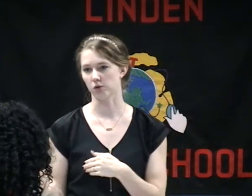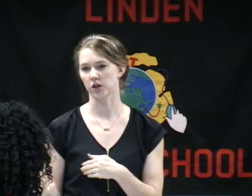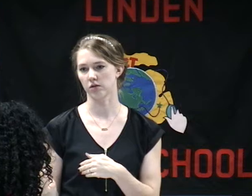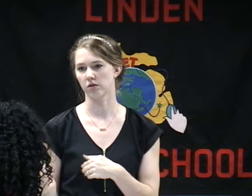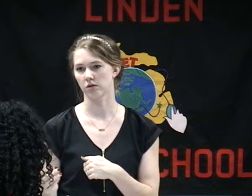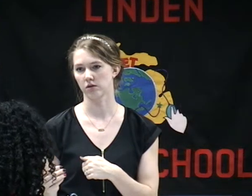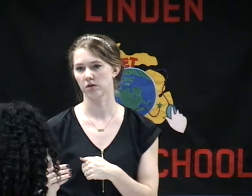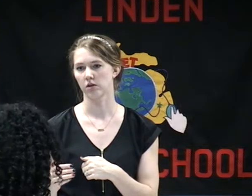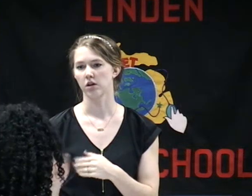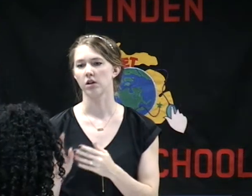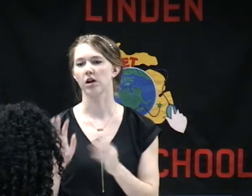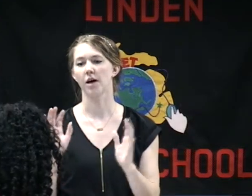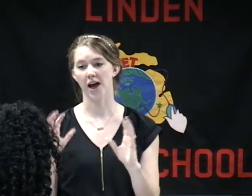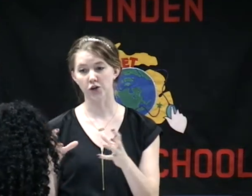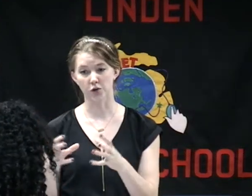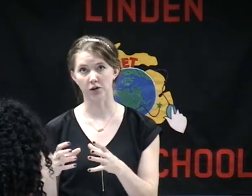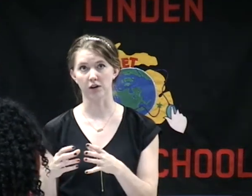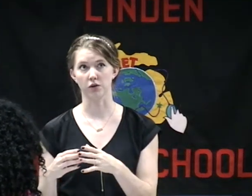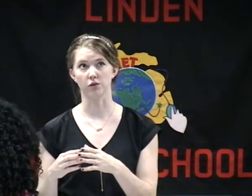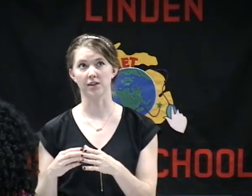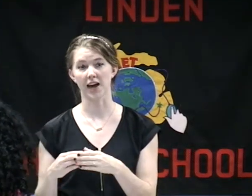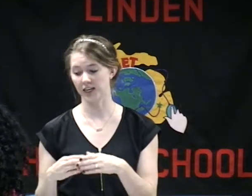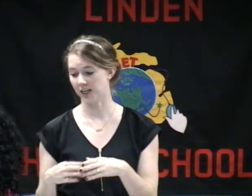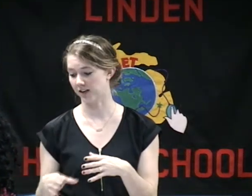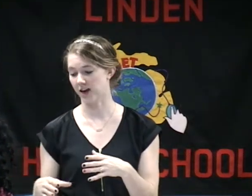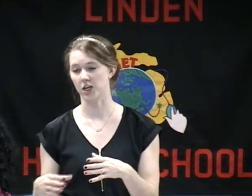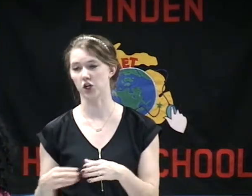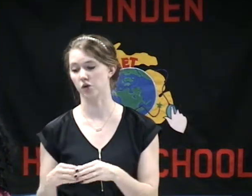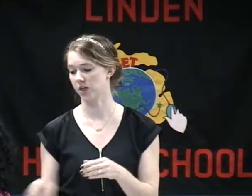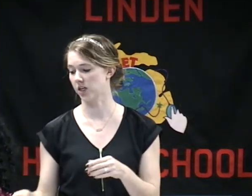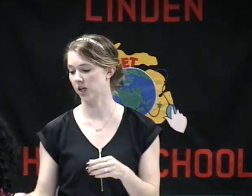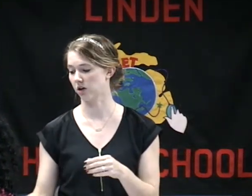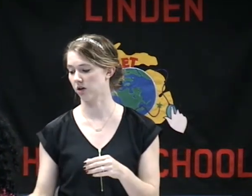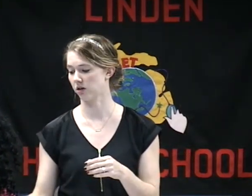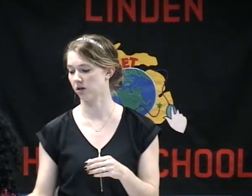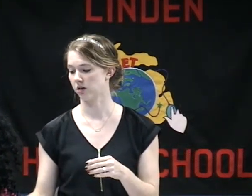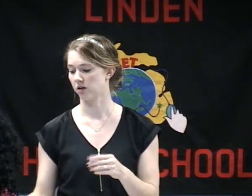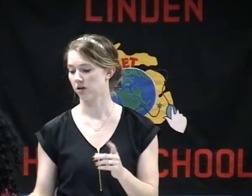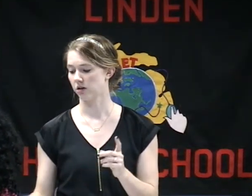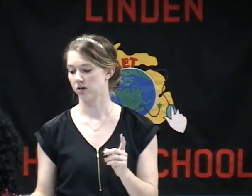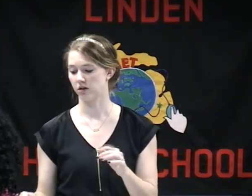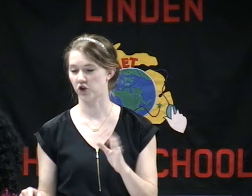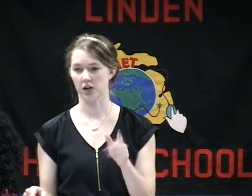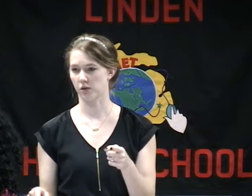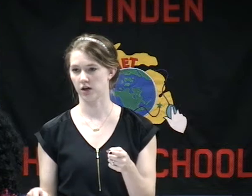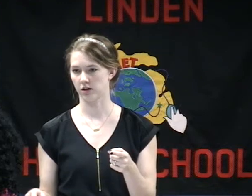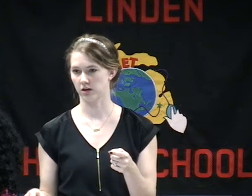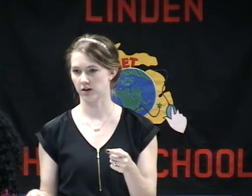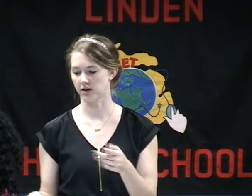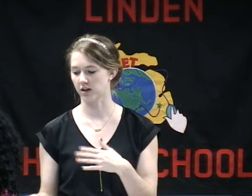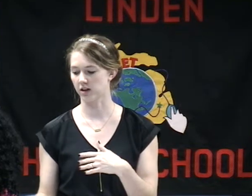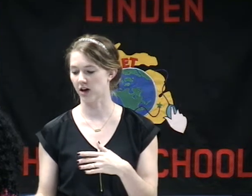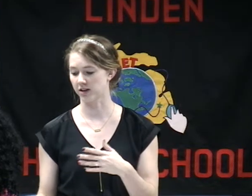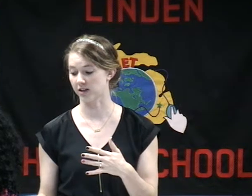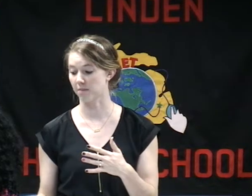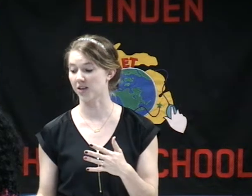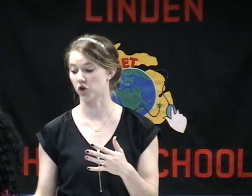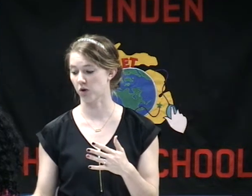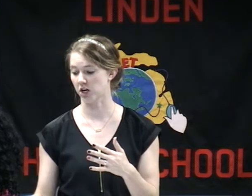to. The actual book of you signing is not due until January. It's a semester project,